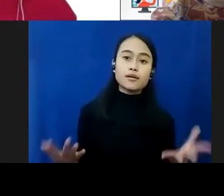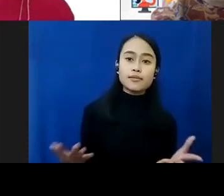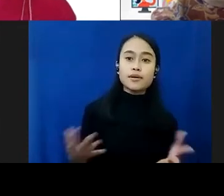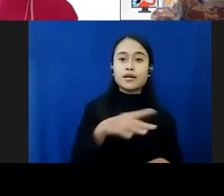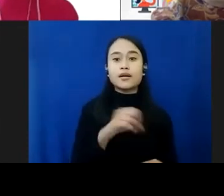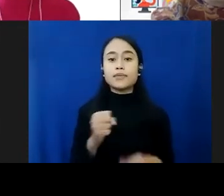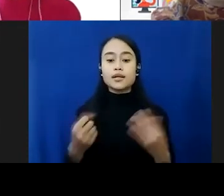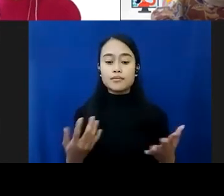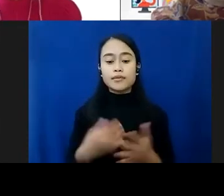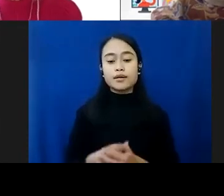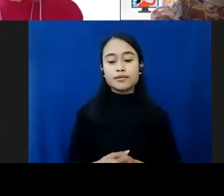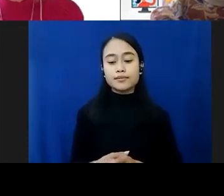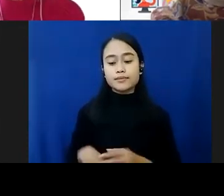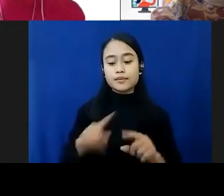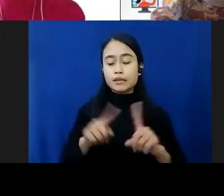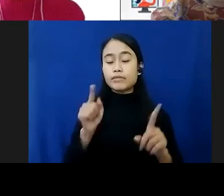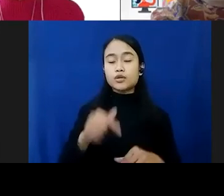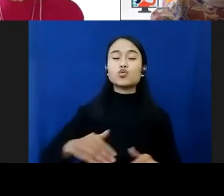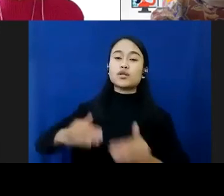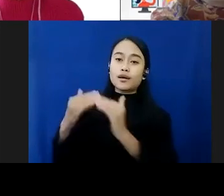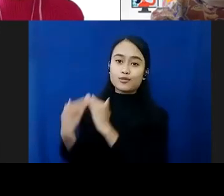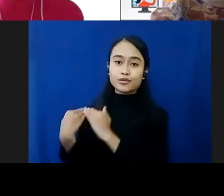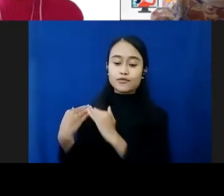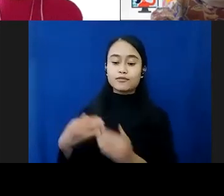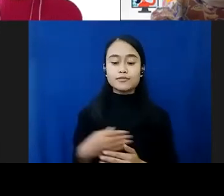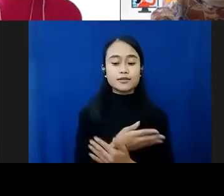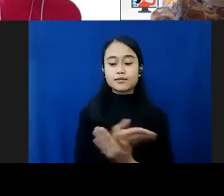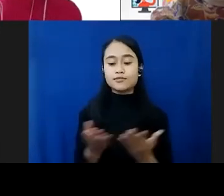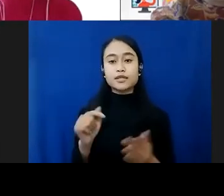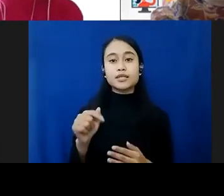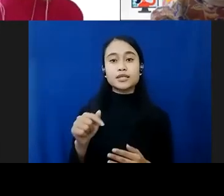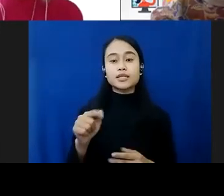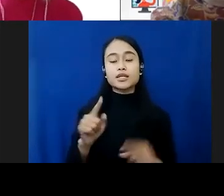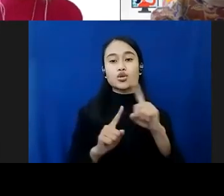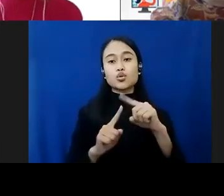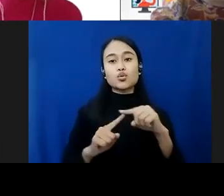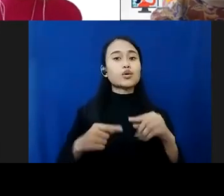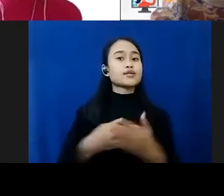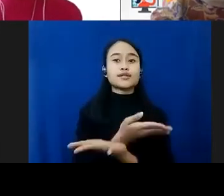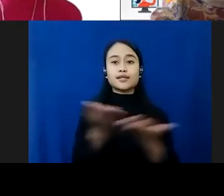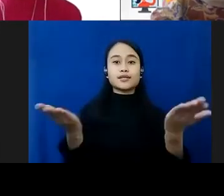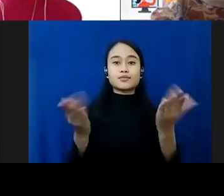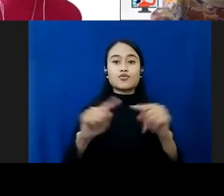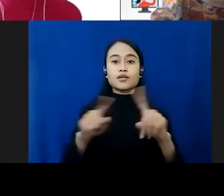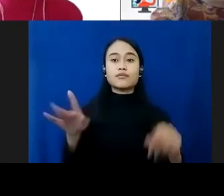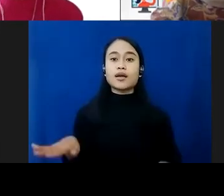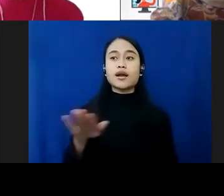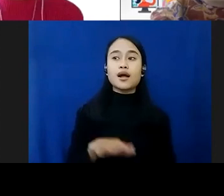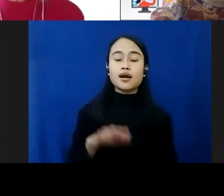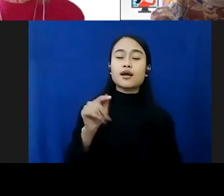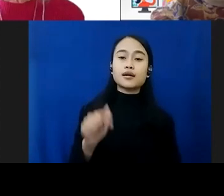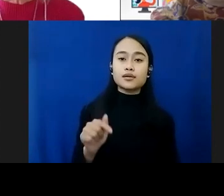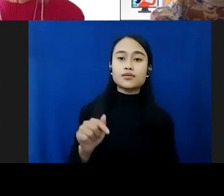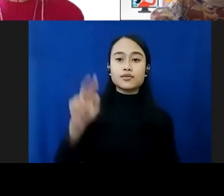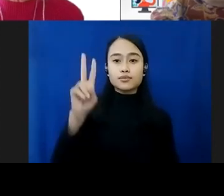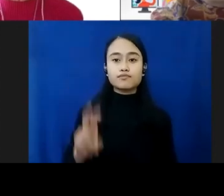everyone's responsibility. So it is all of us together, but children and young people are part of the solution.